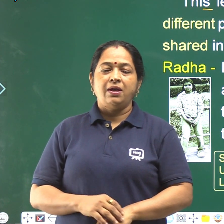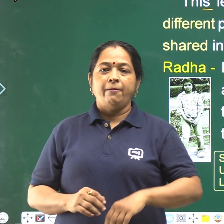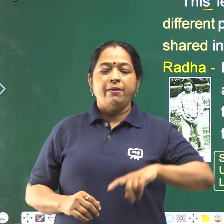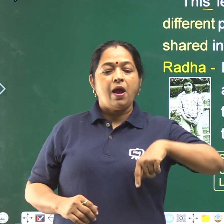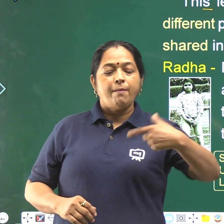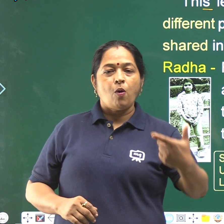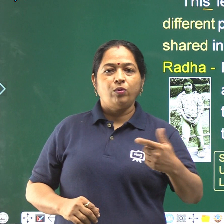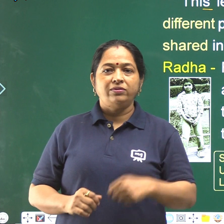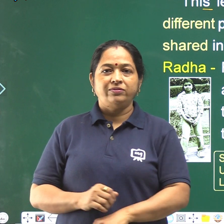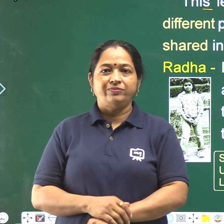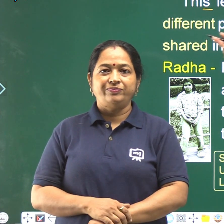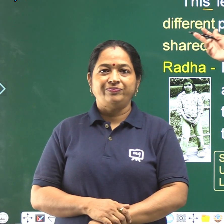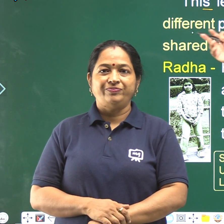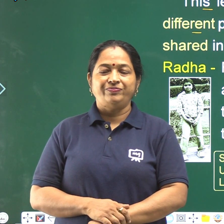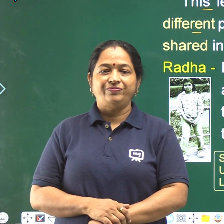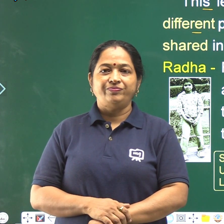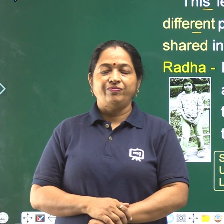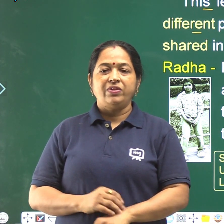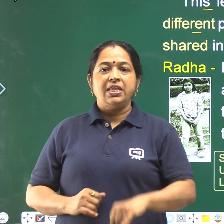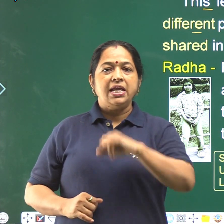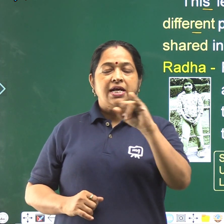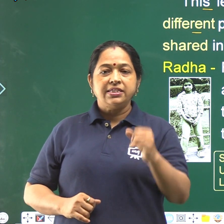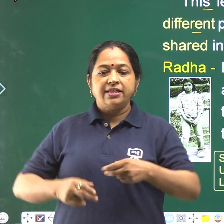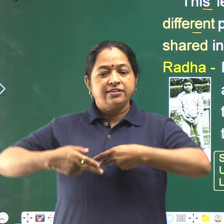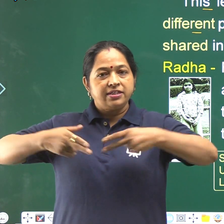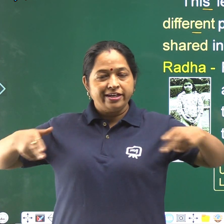about 6 different people